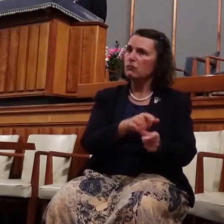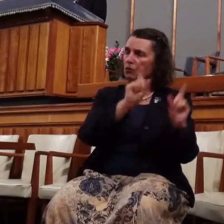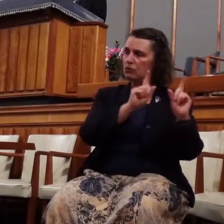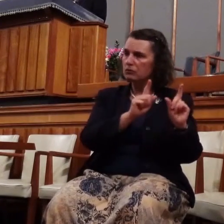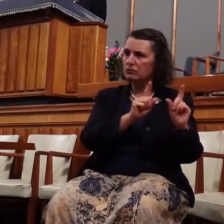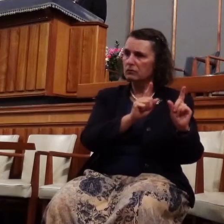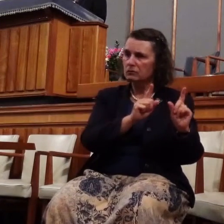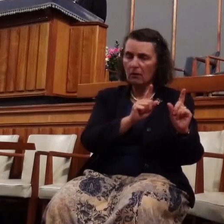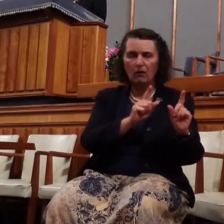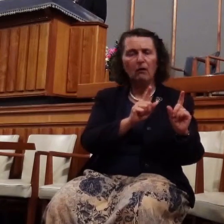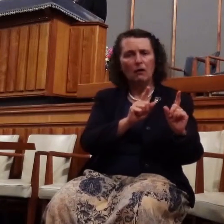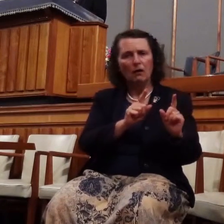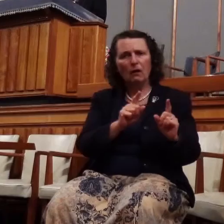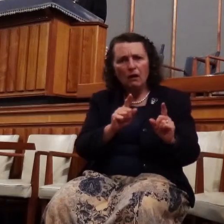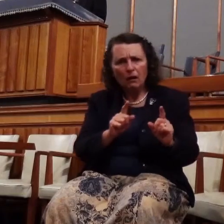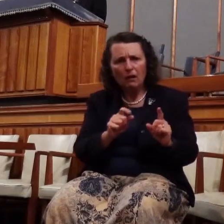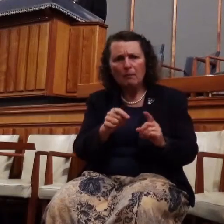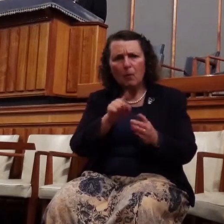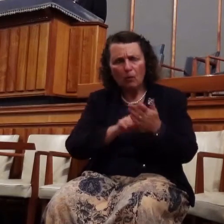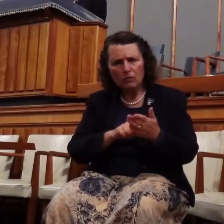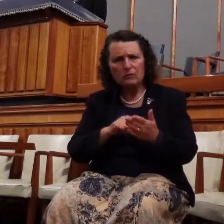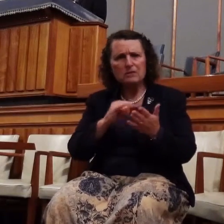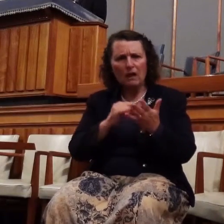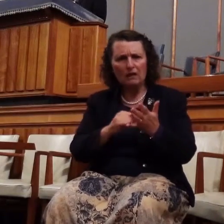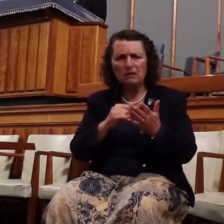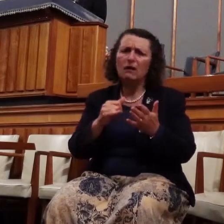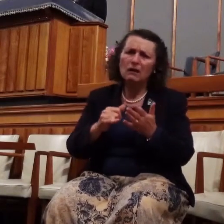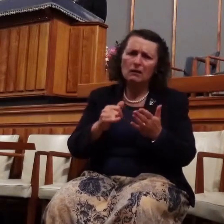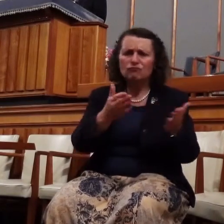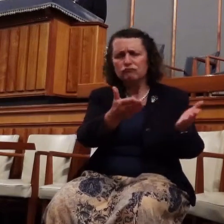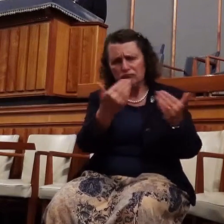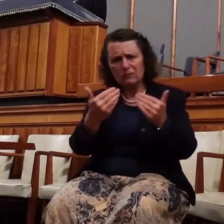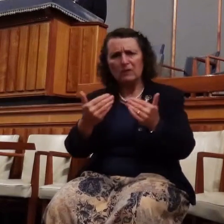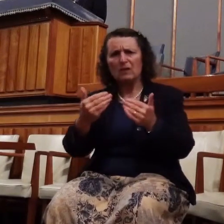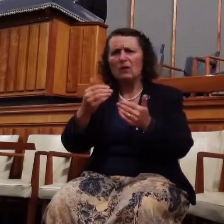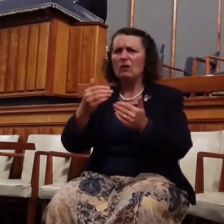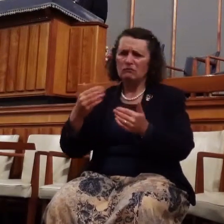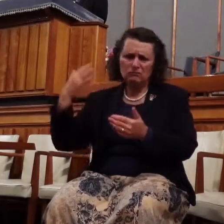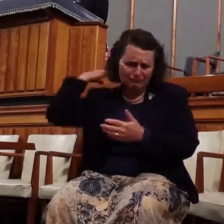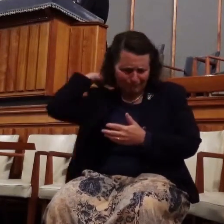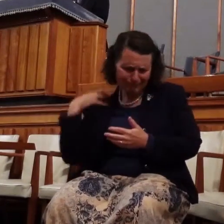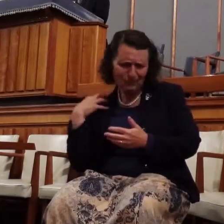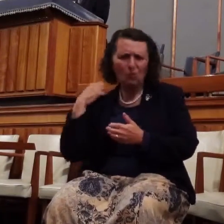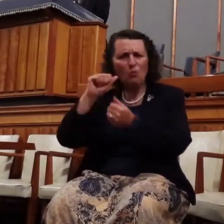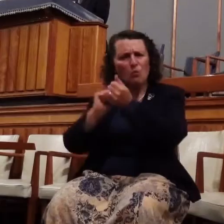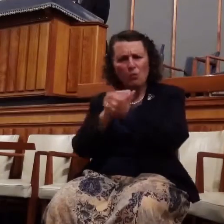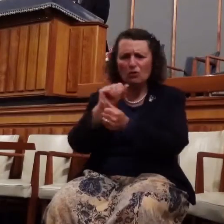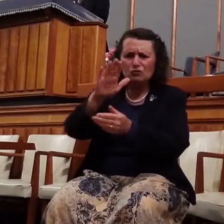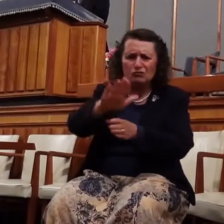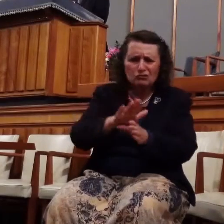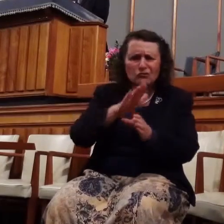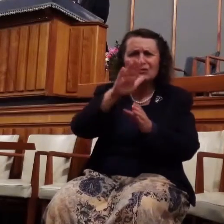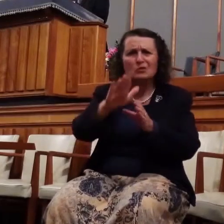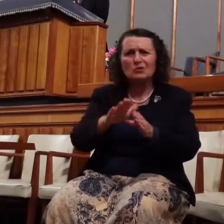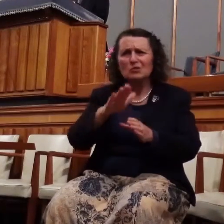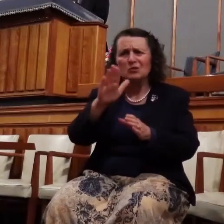washed their stripes, and was baptized, he and all his straightway. And when he had brought